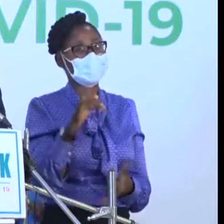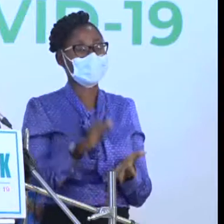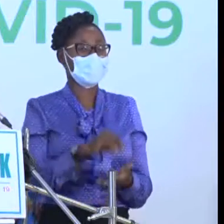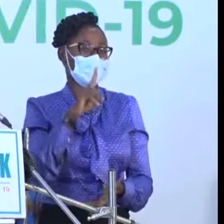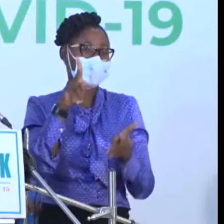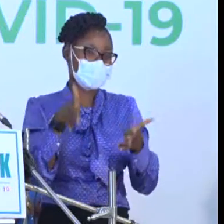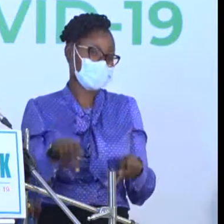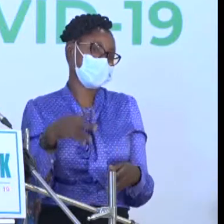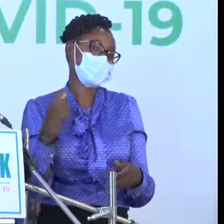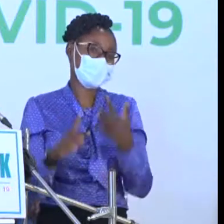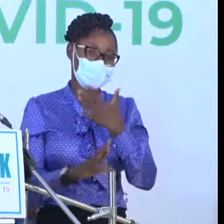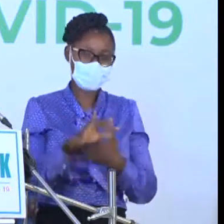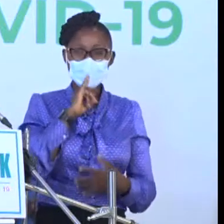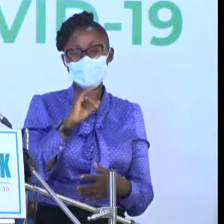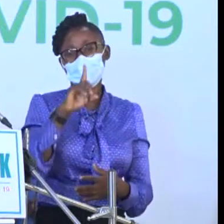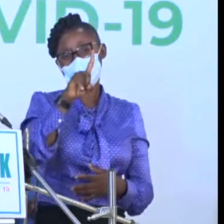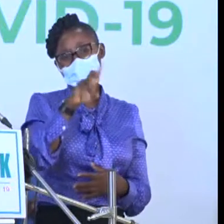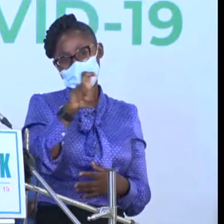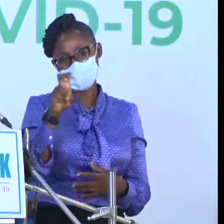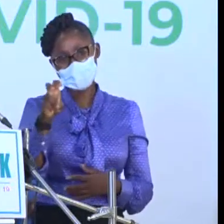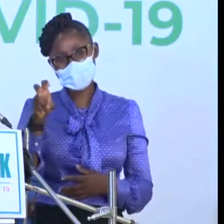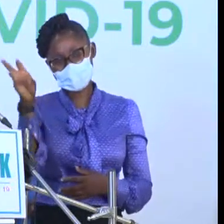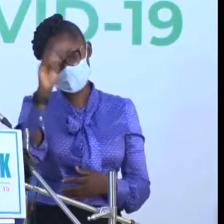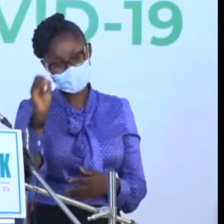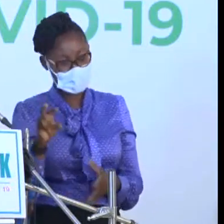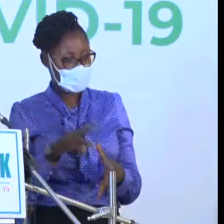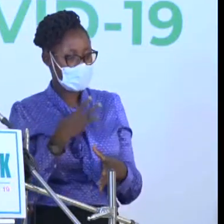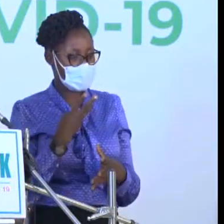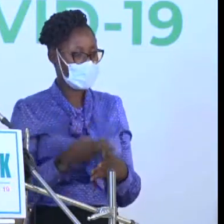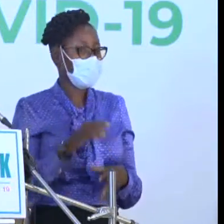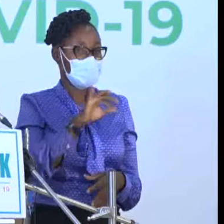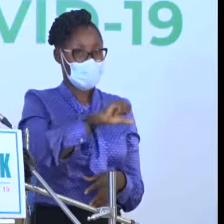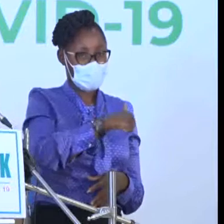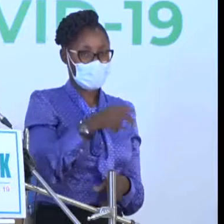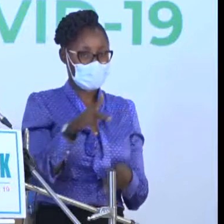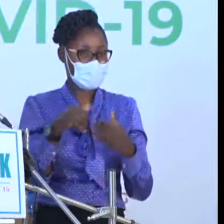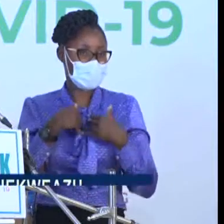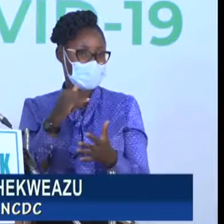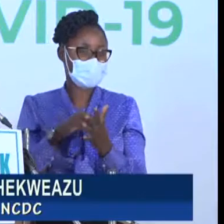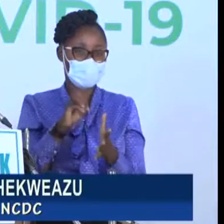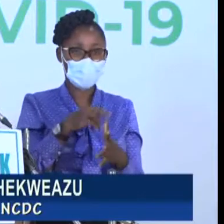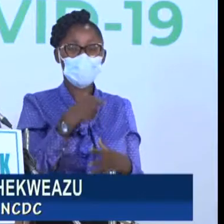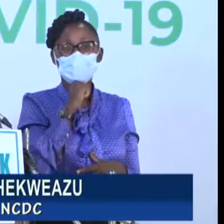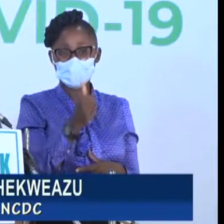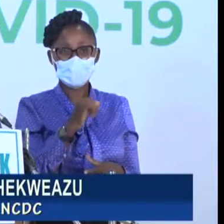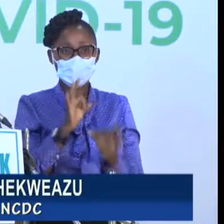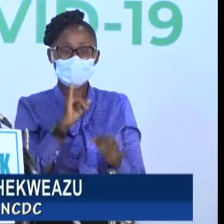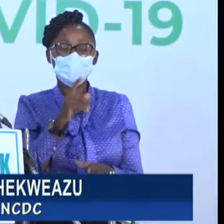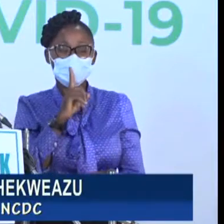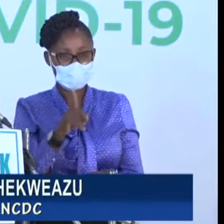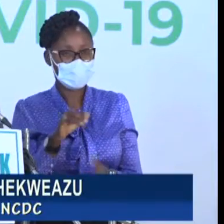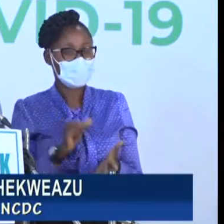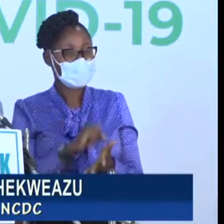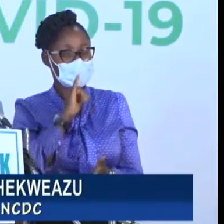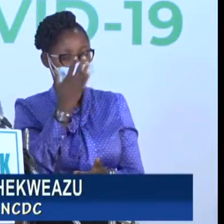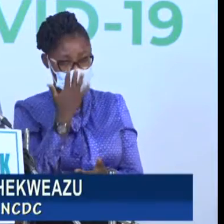risk in that person is 100%, whether the rest of the population gets it or not, which is true. Which is why we're